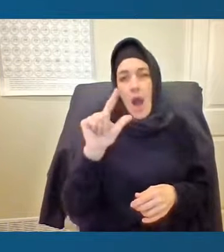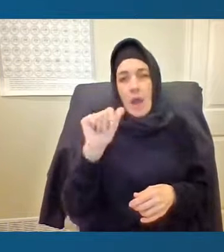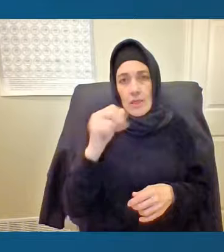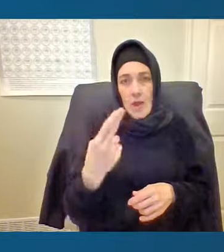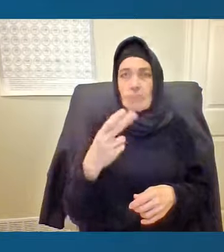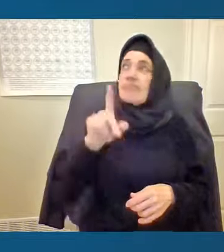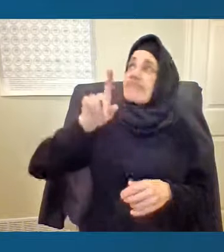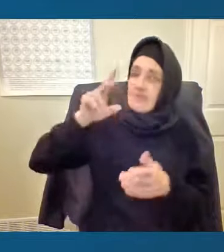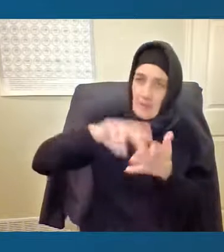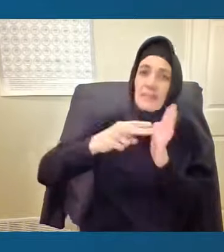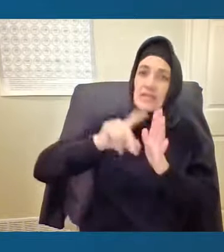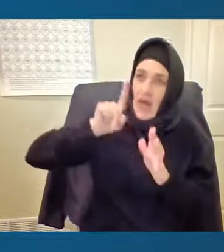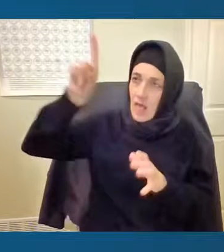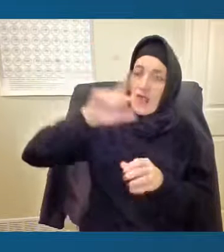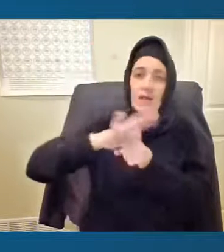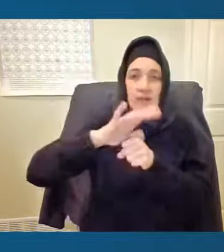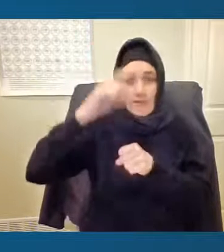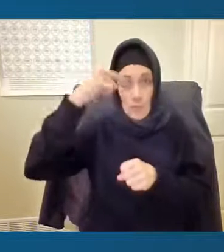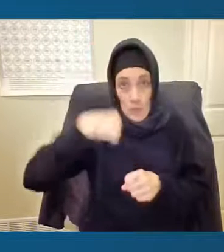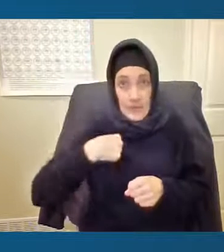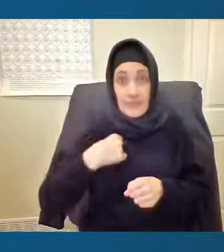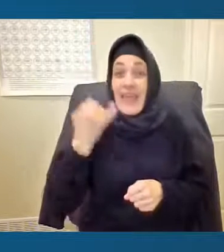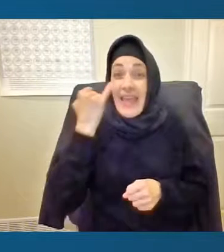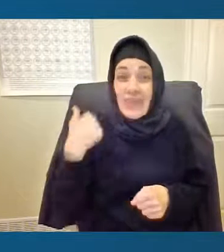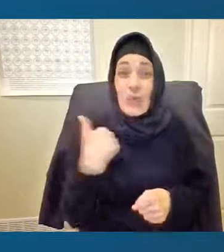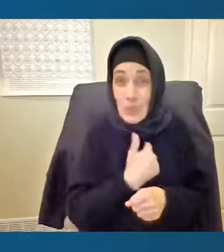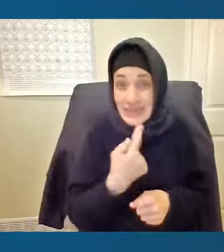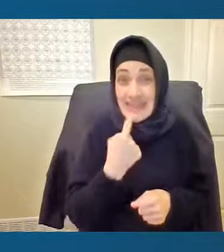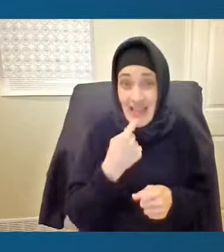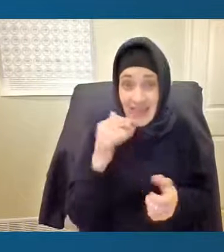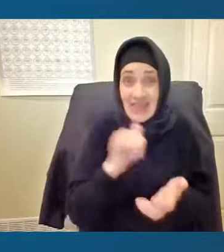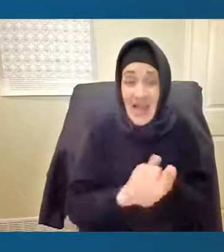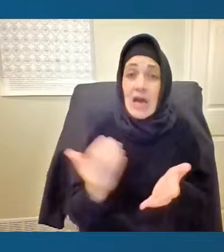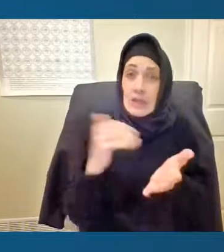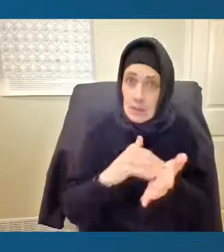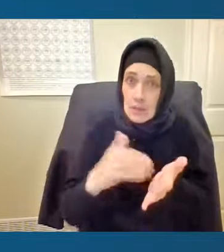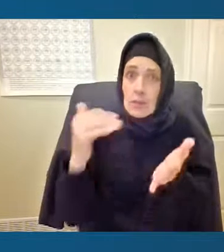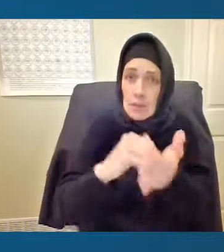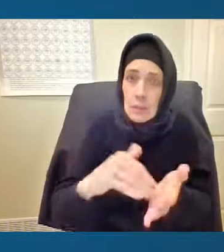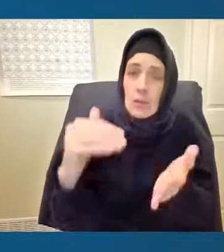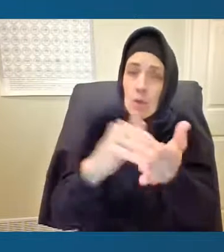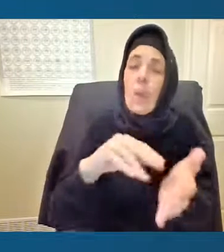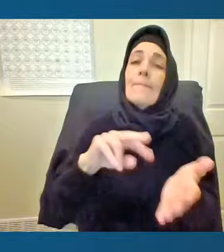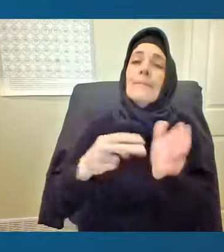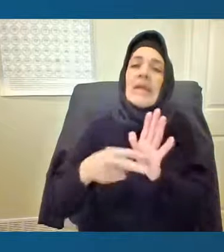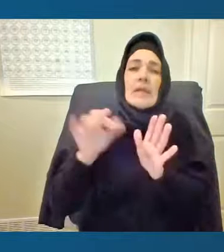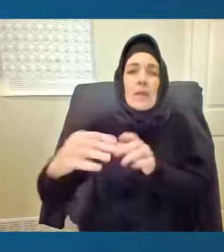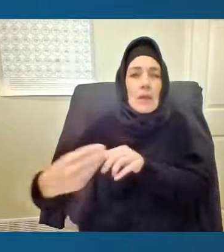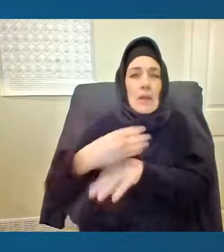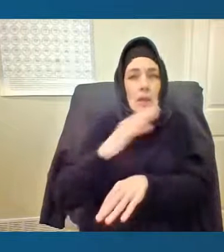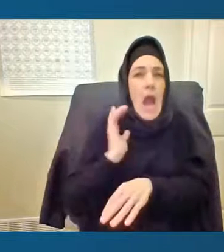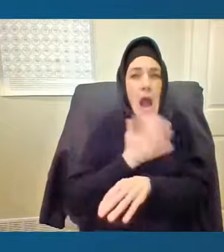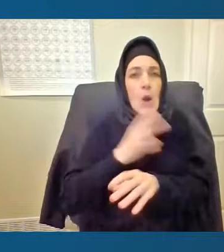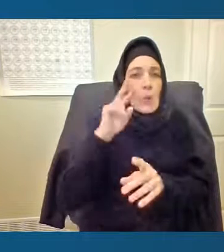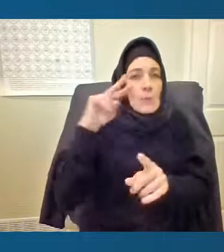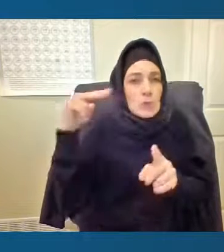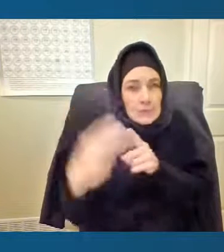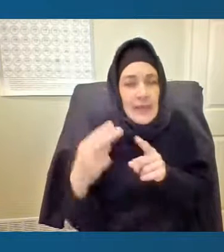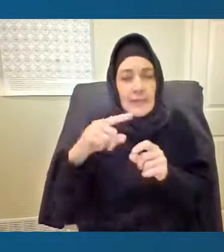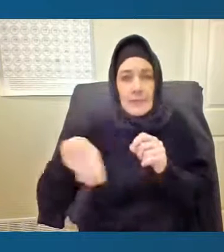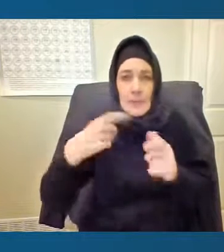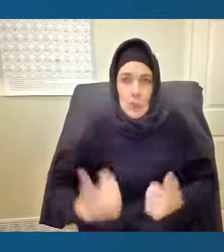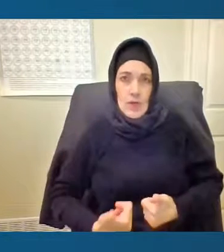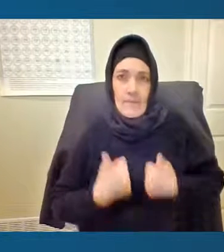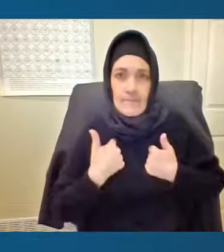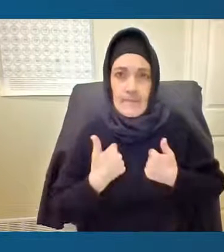that throughout our lives, over a portion of our lives, that just becomes how we look at life. That's how we look